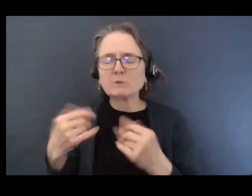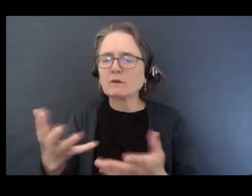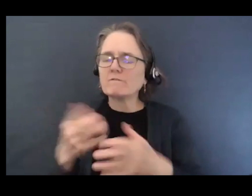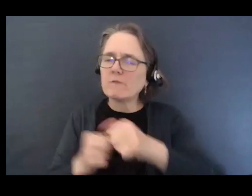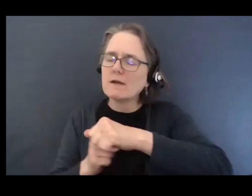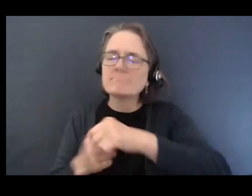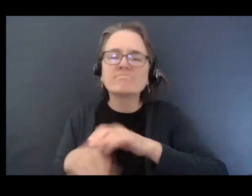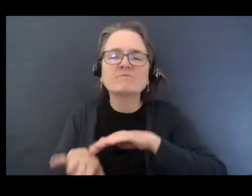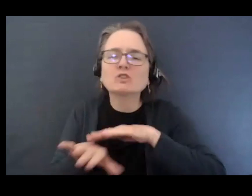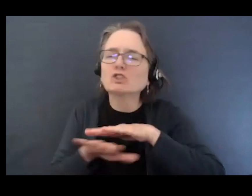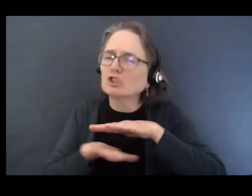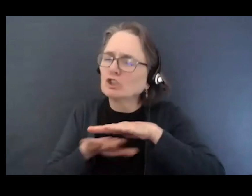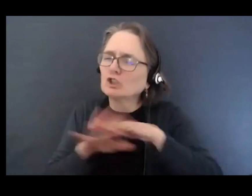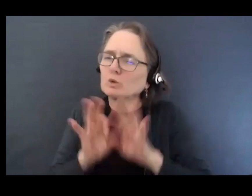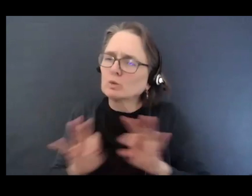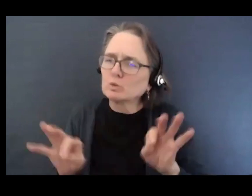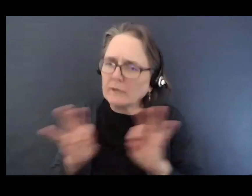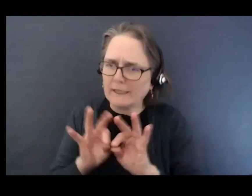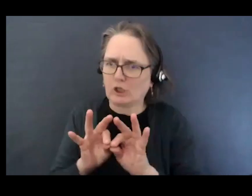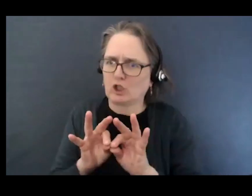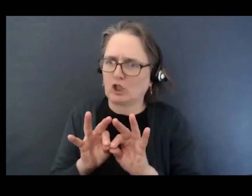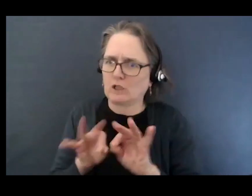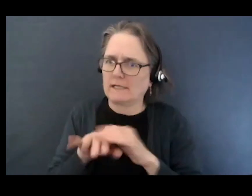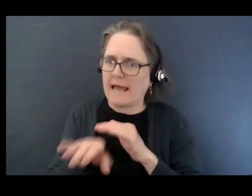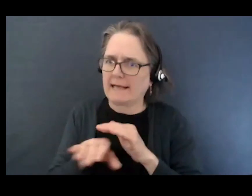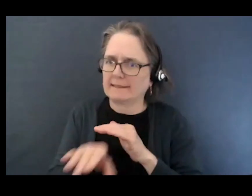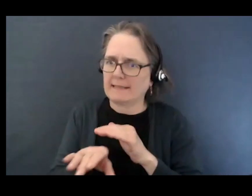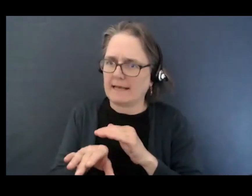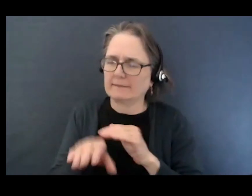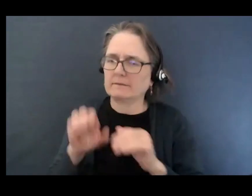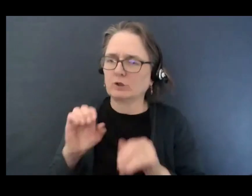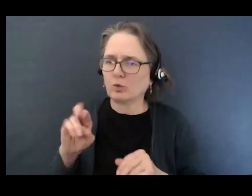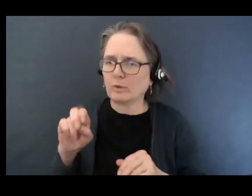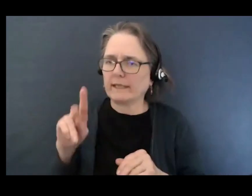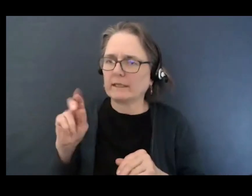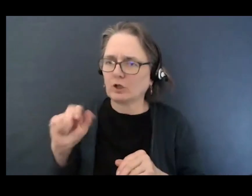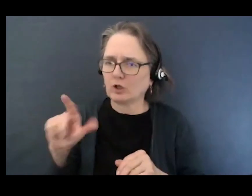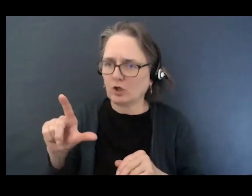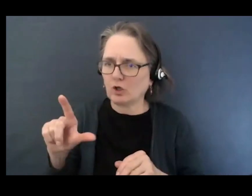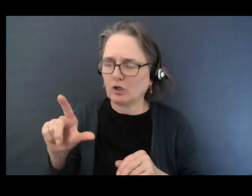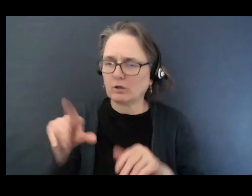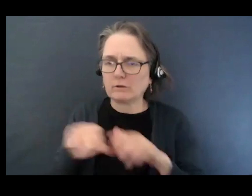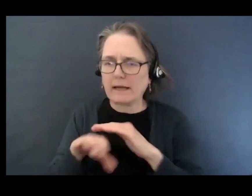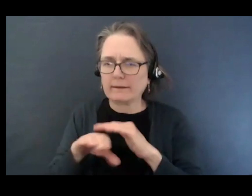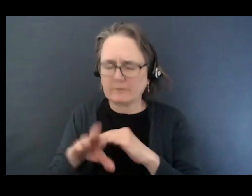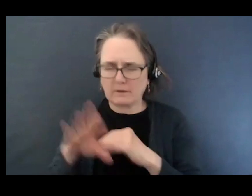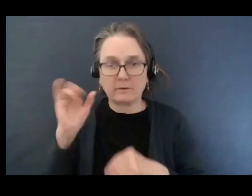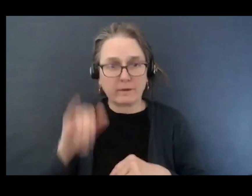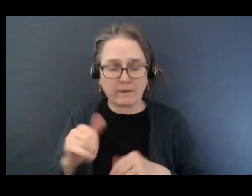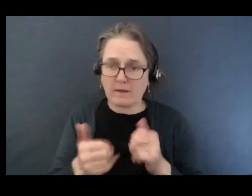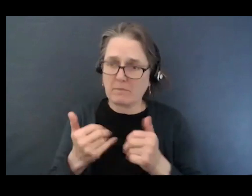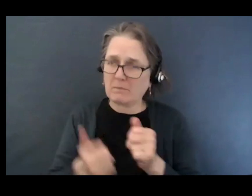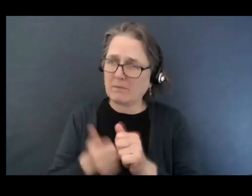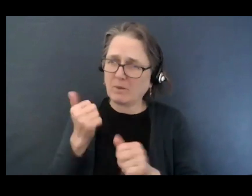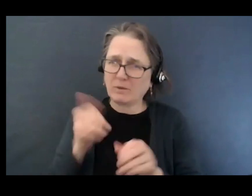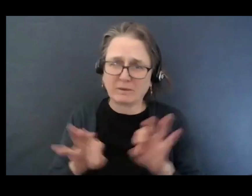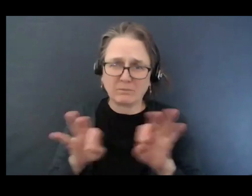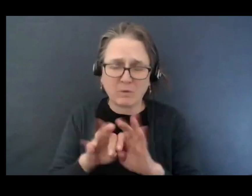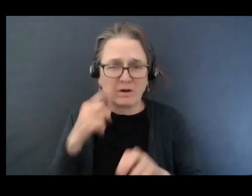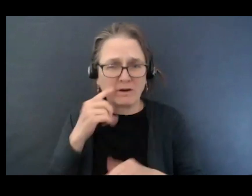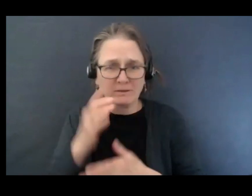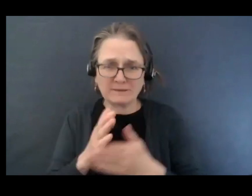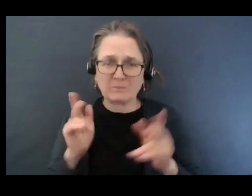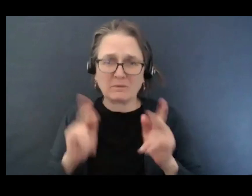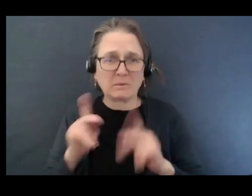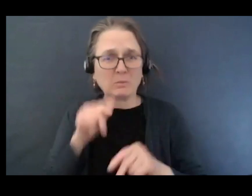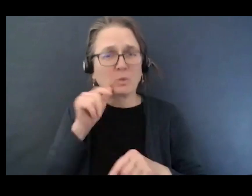of those places where those modes are providing critical access, and that could be really useful to people maintaining the network.